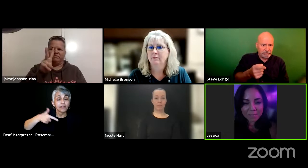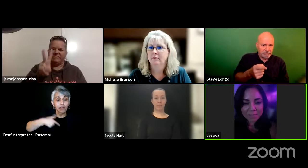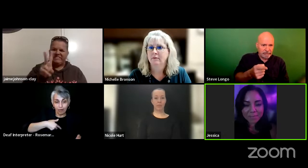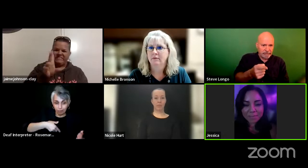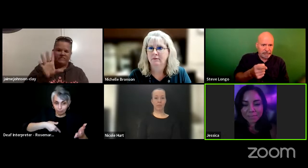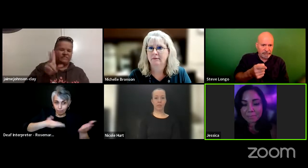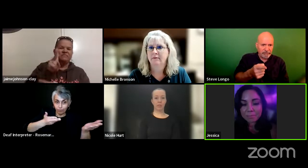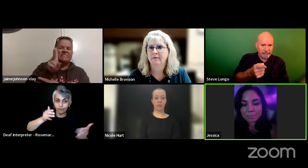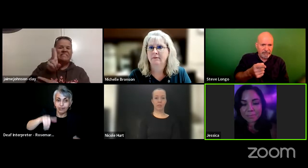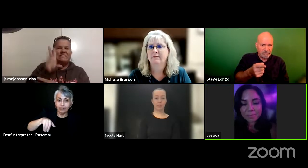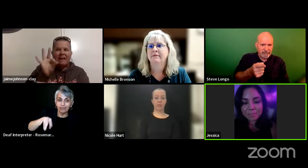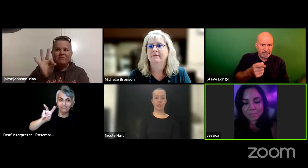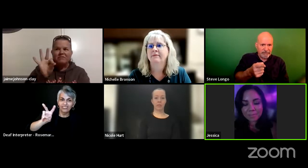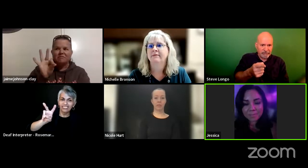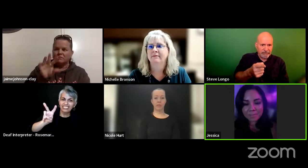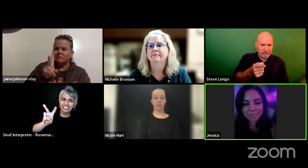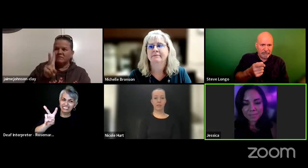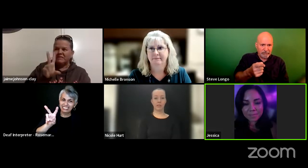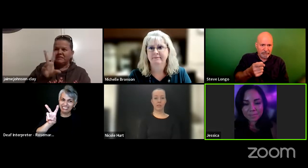that.